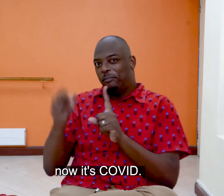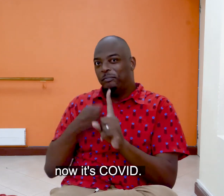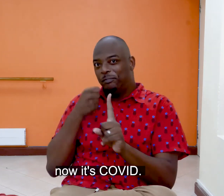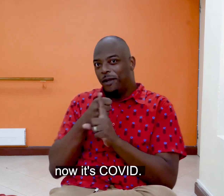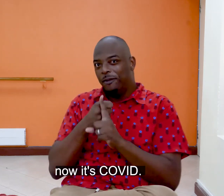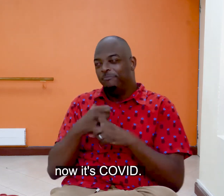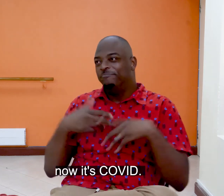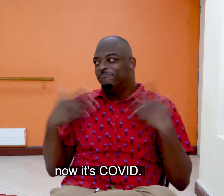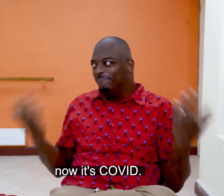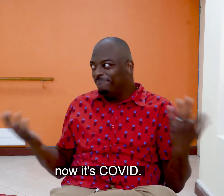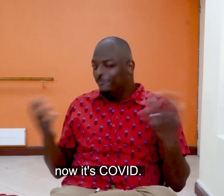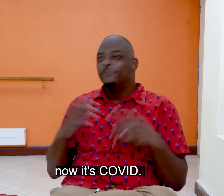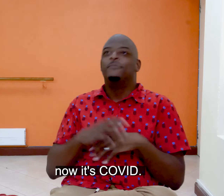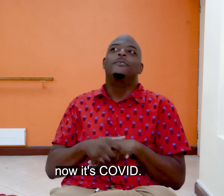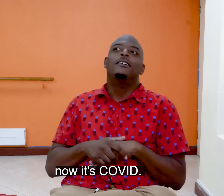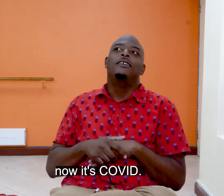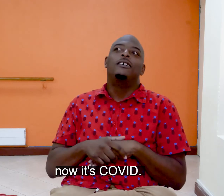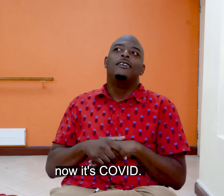Now it's COVID,